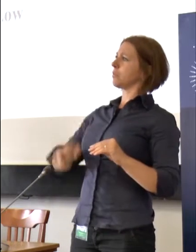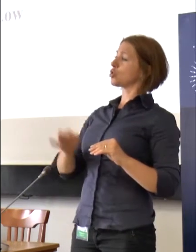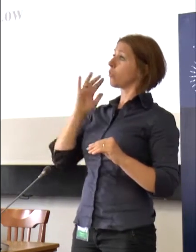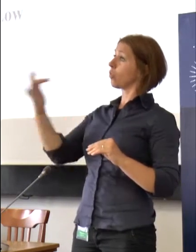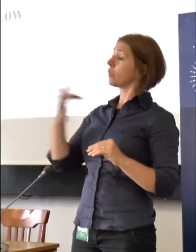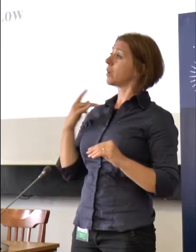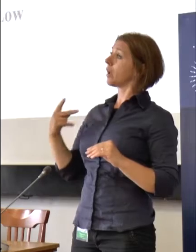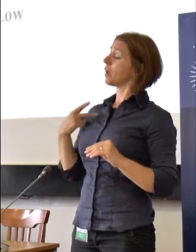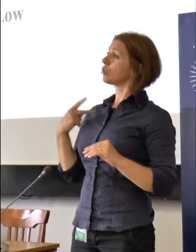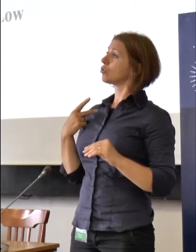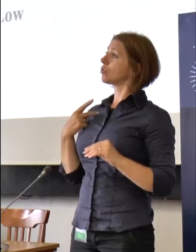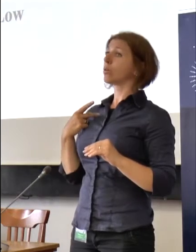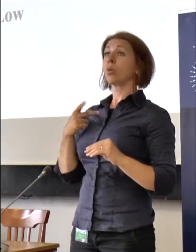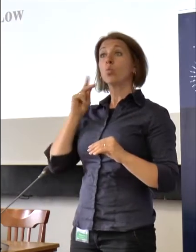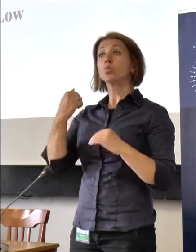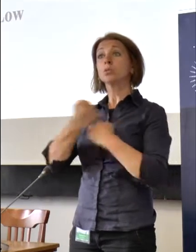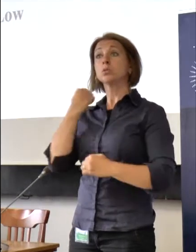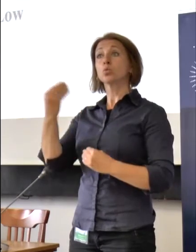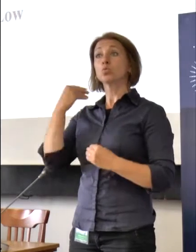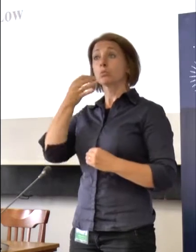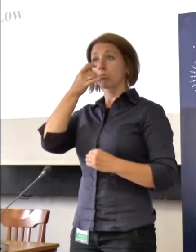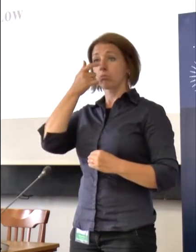is English. So hence there is I